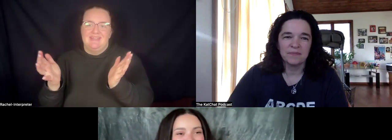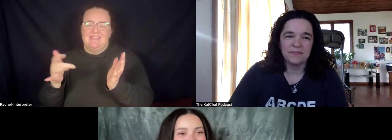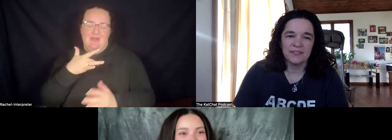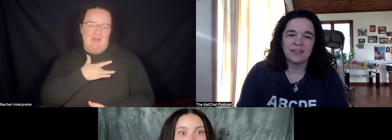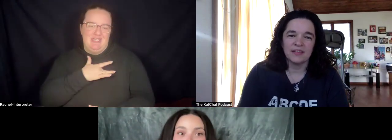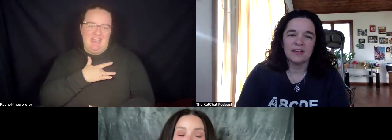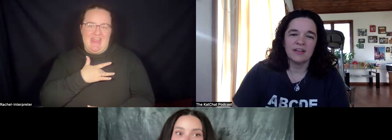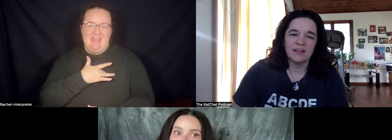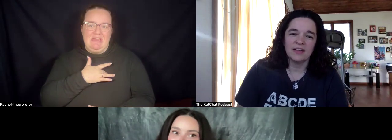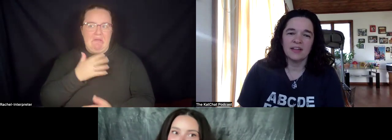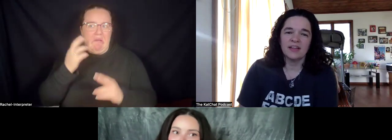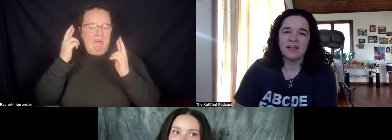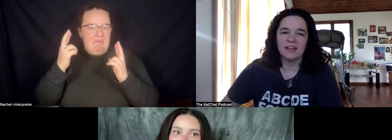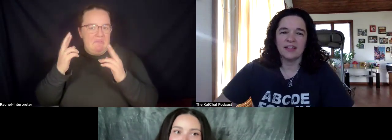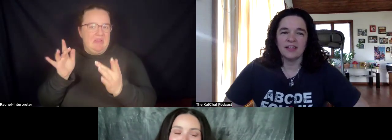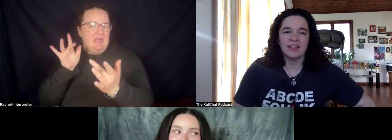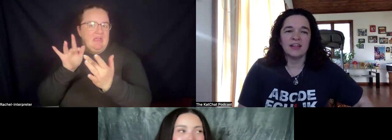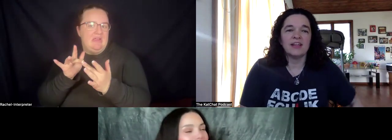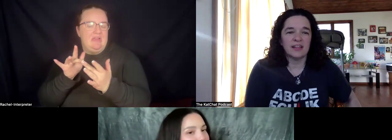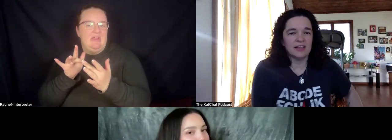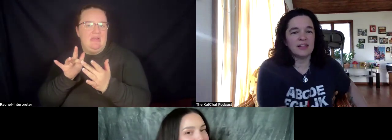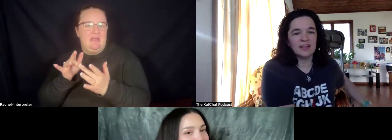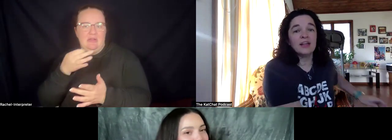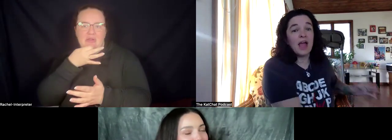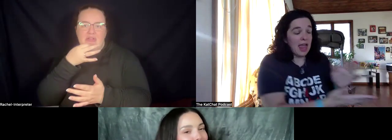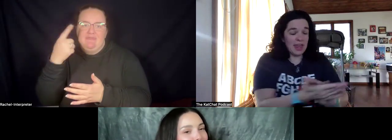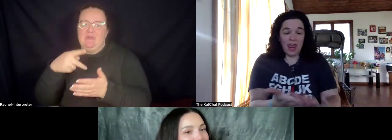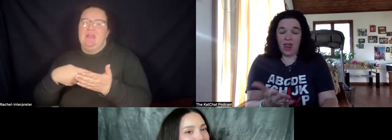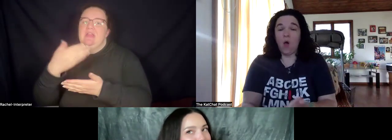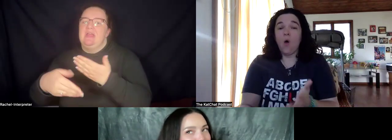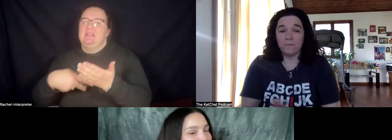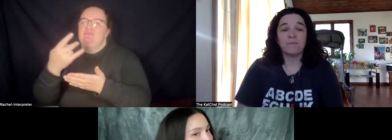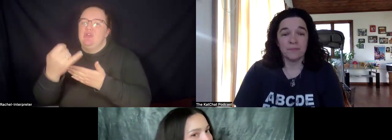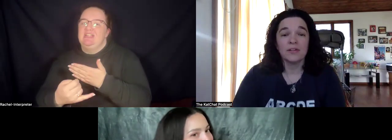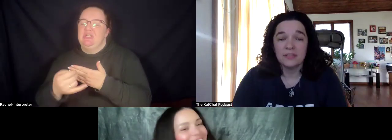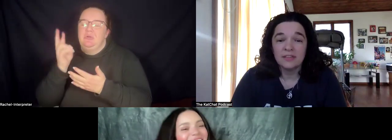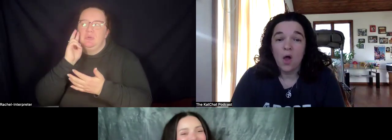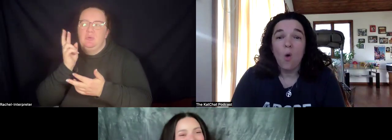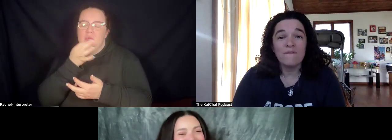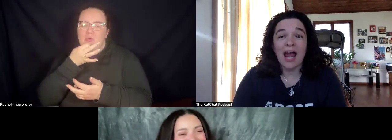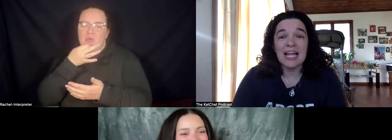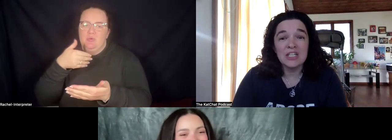it, and hope to maybe connect soon on the next project that's Hmm. hopefully down the pipeline.